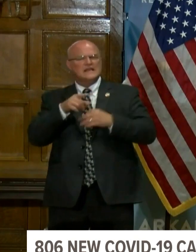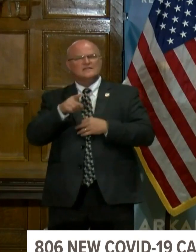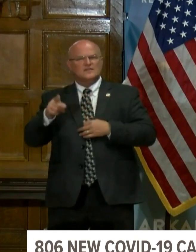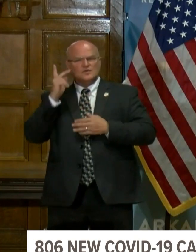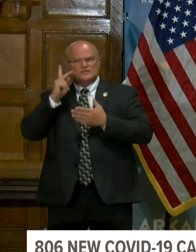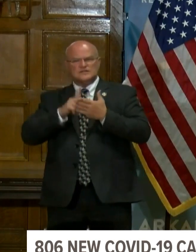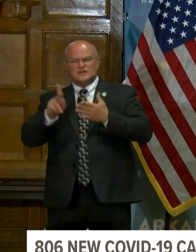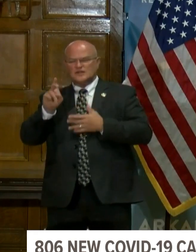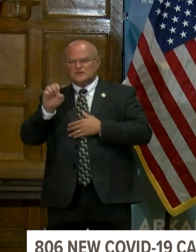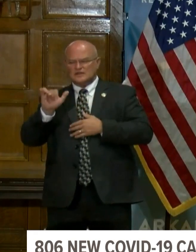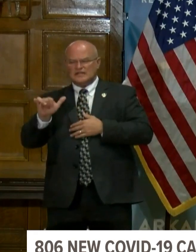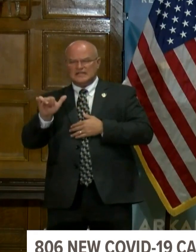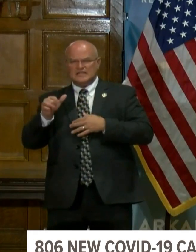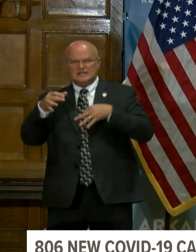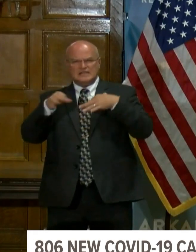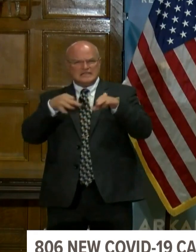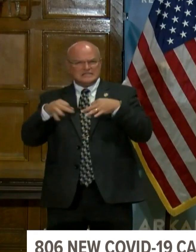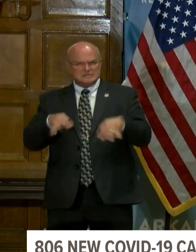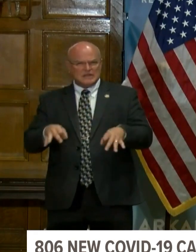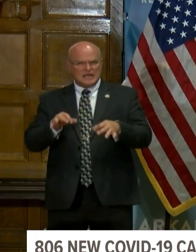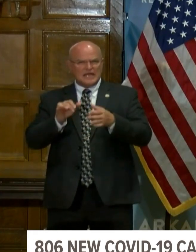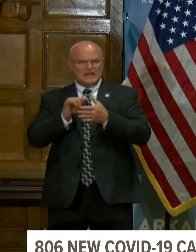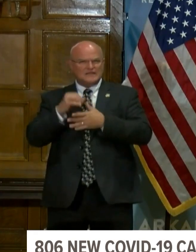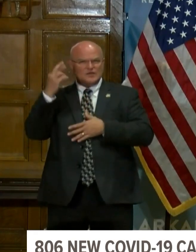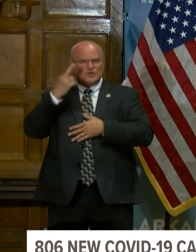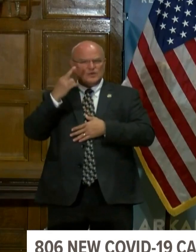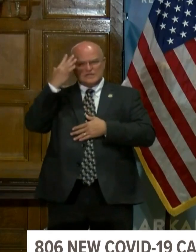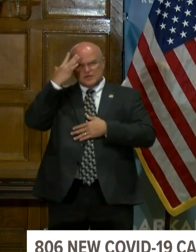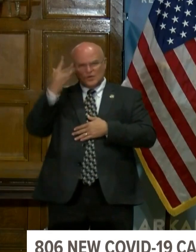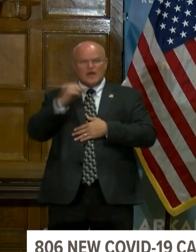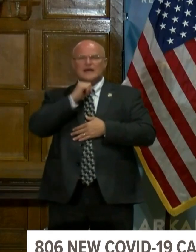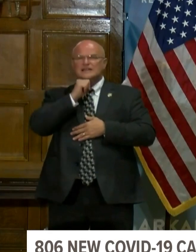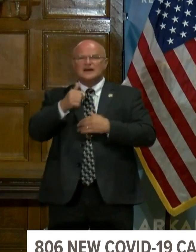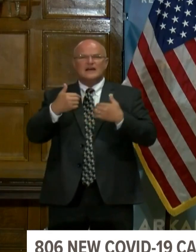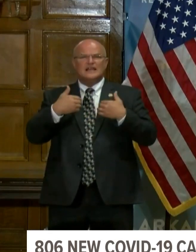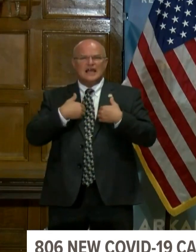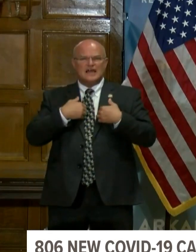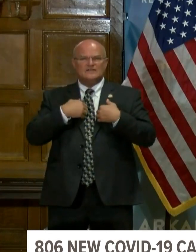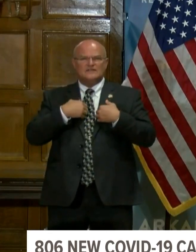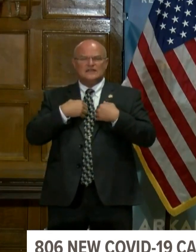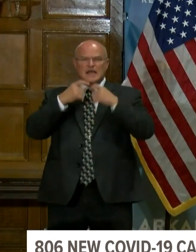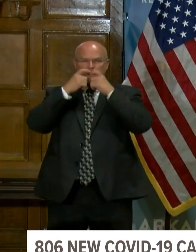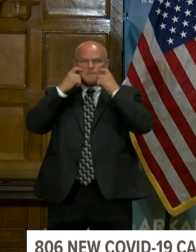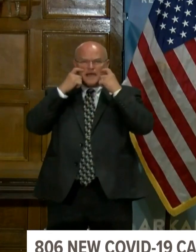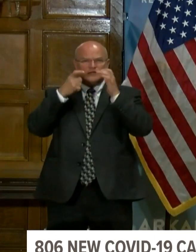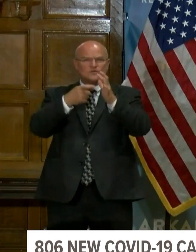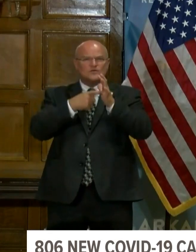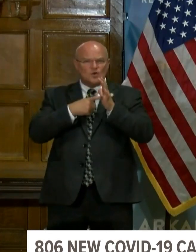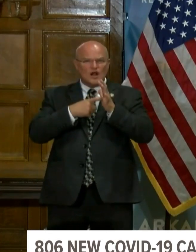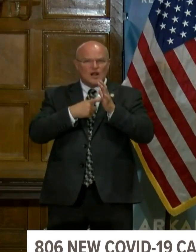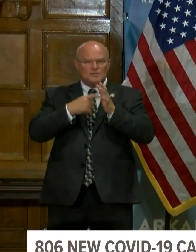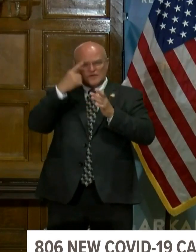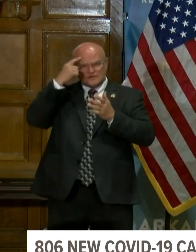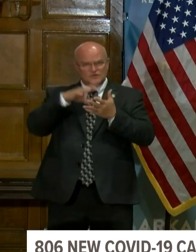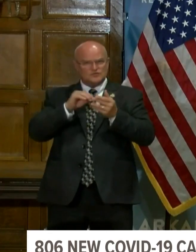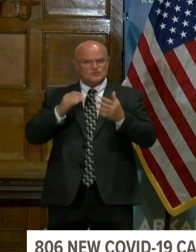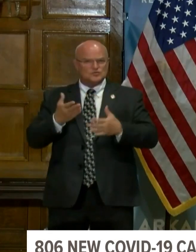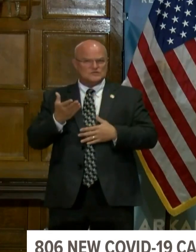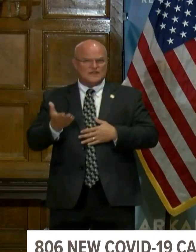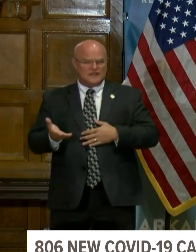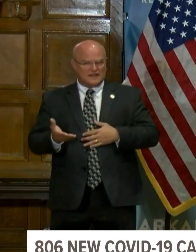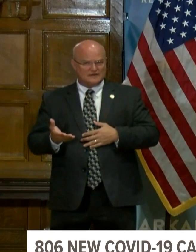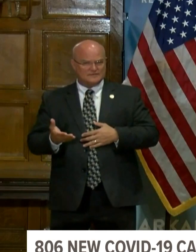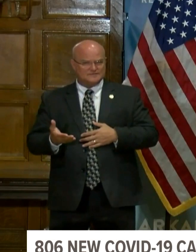or Secretary Key could, I guess, explain the reasoning for not having a mask requirement for students there.